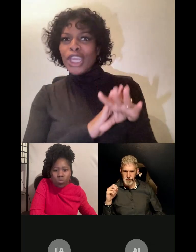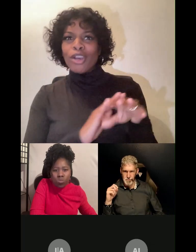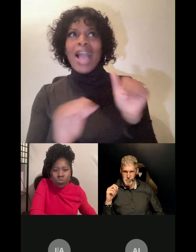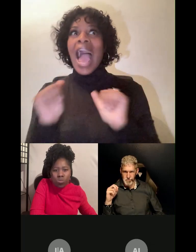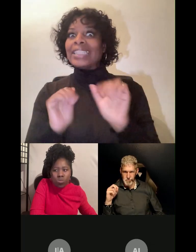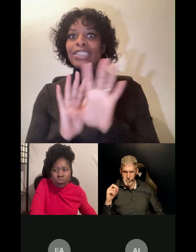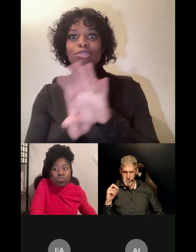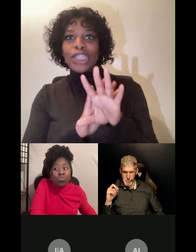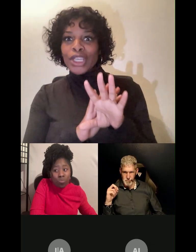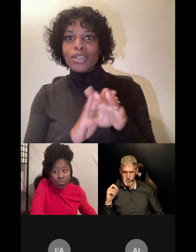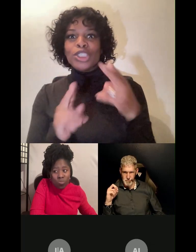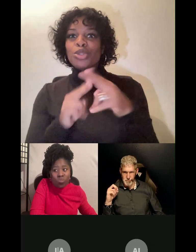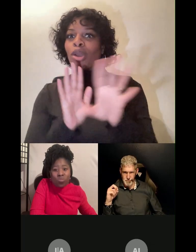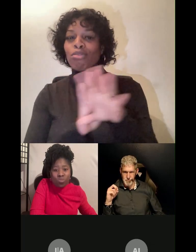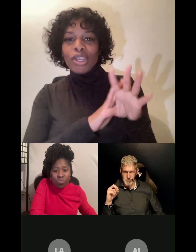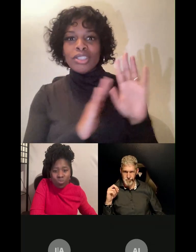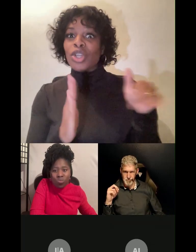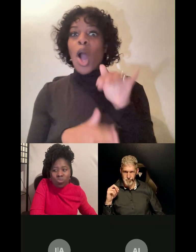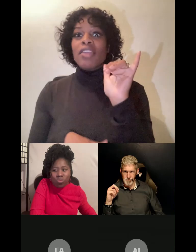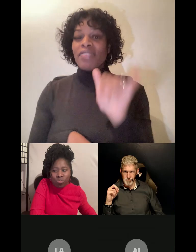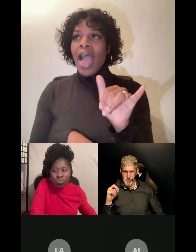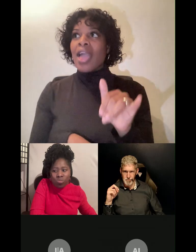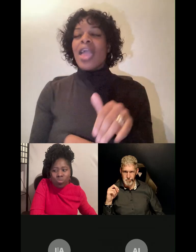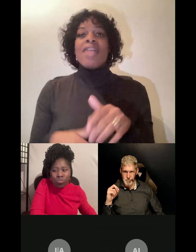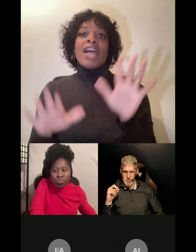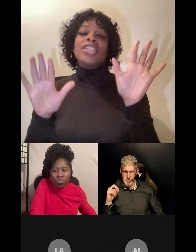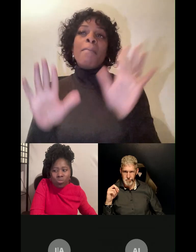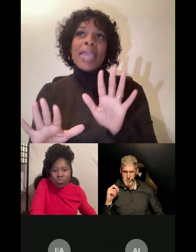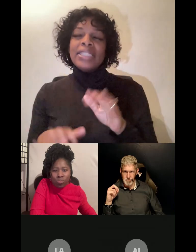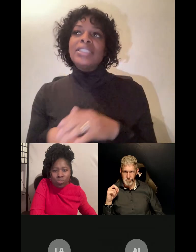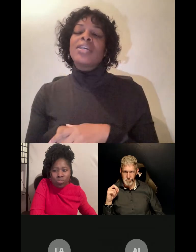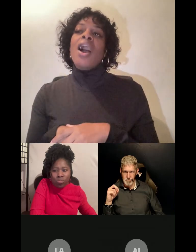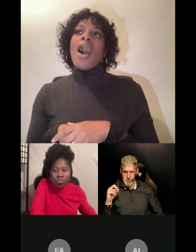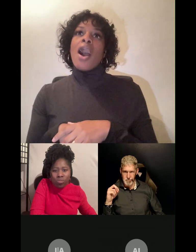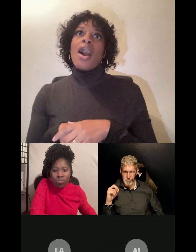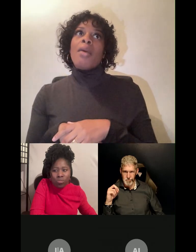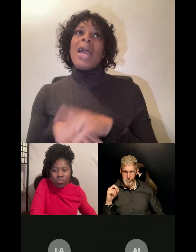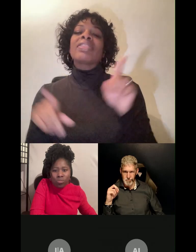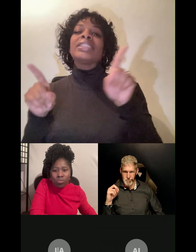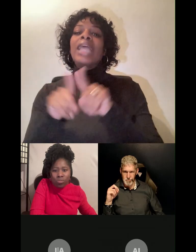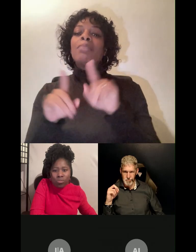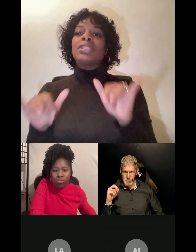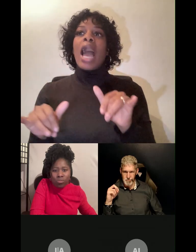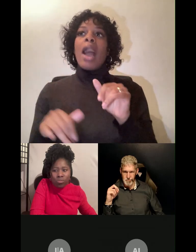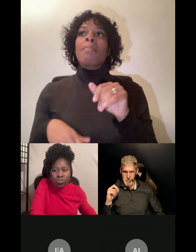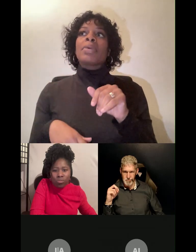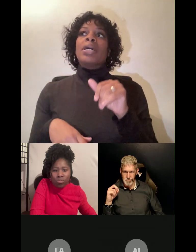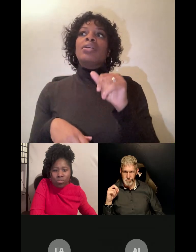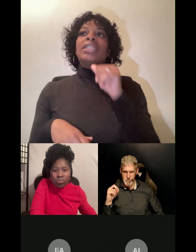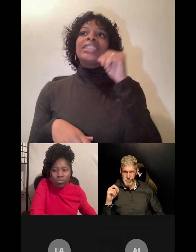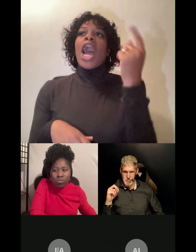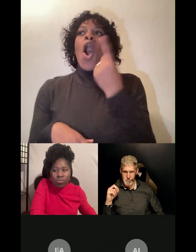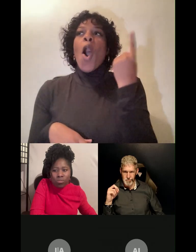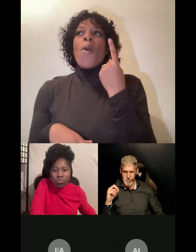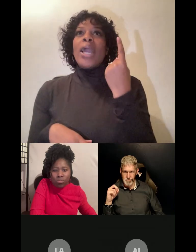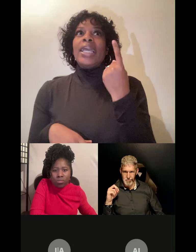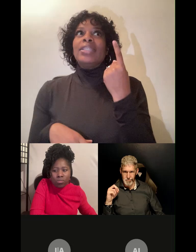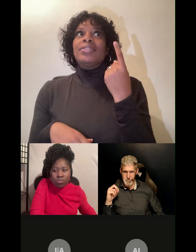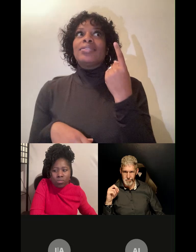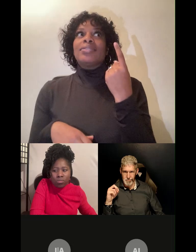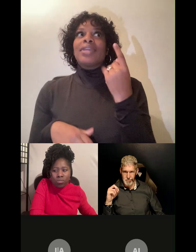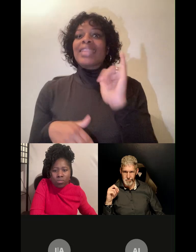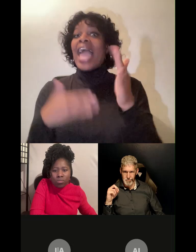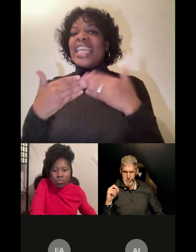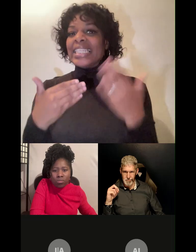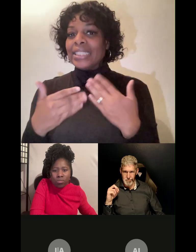a reel, active reel, short reel, and all of that. That's amazing. At the same time, it's not